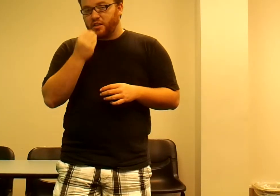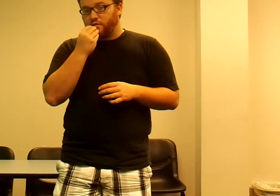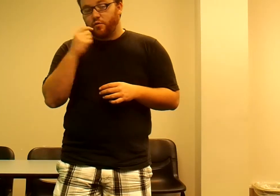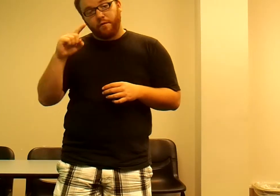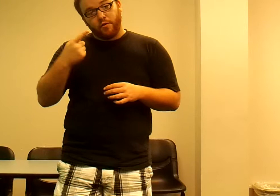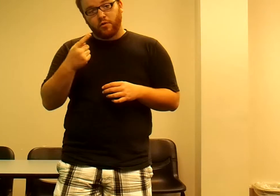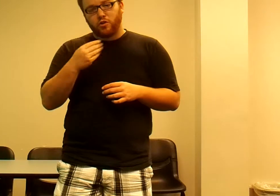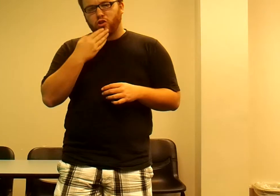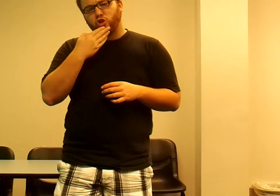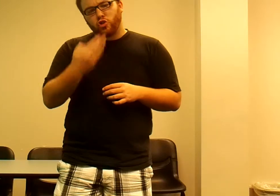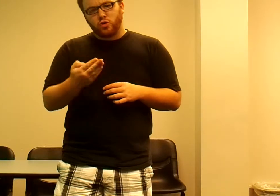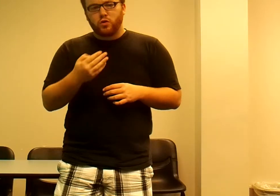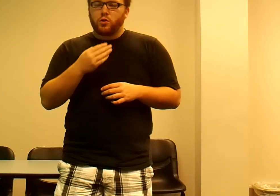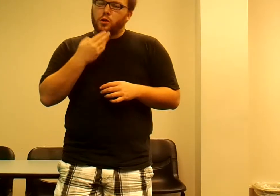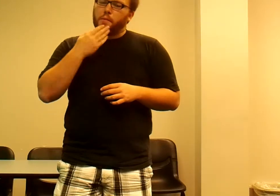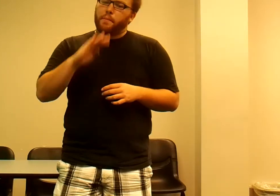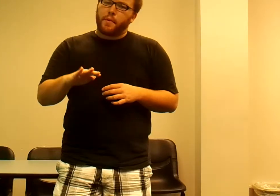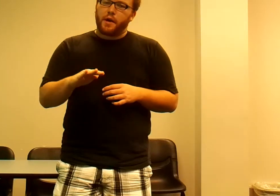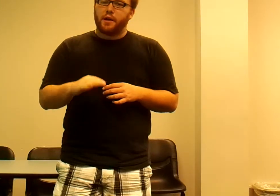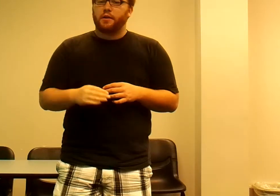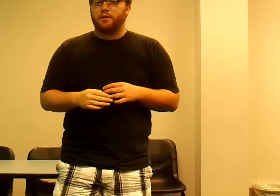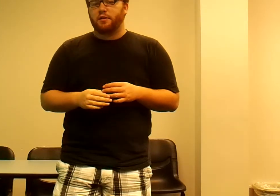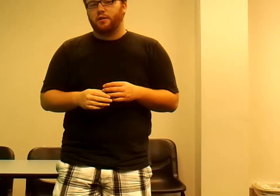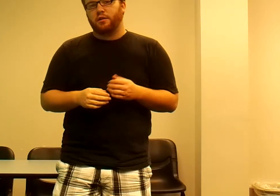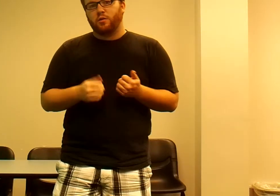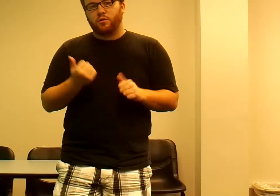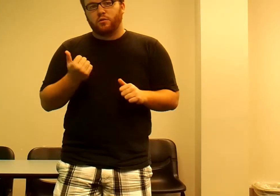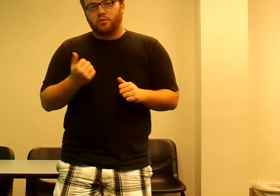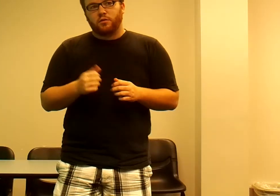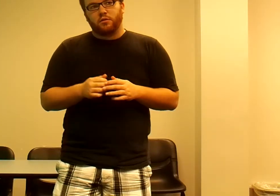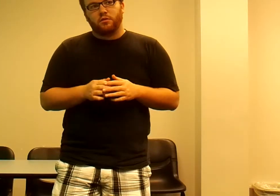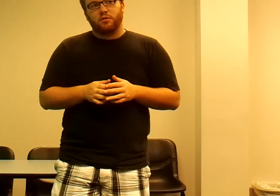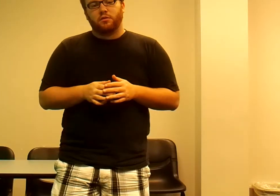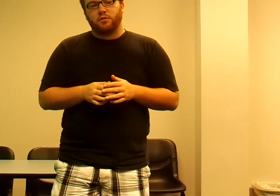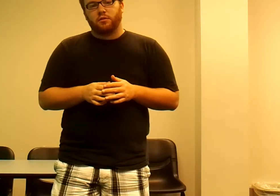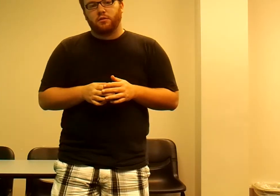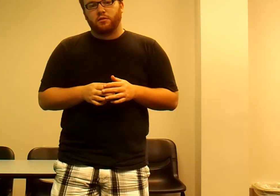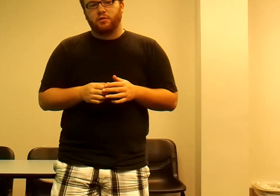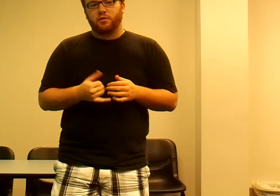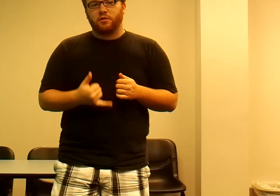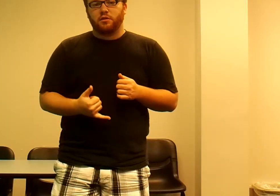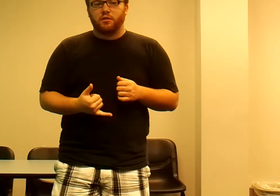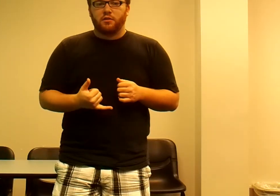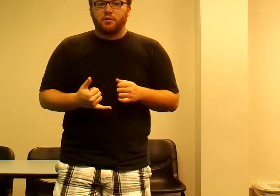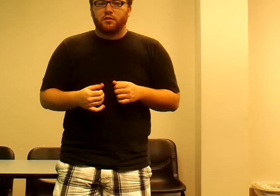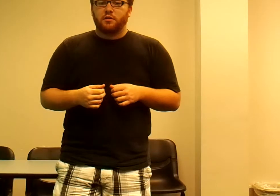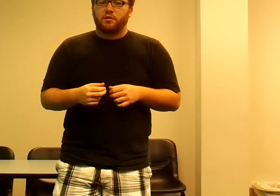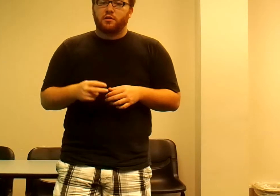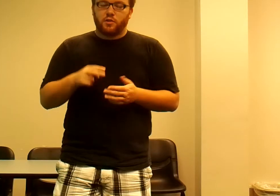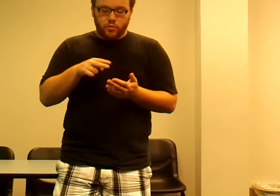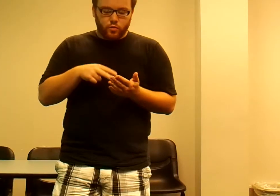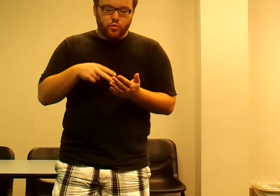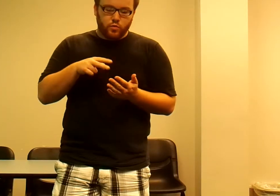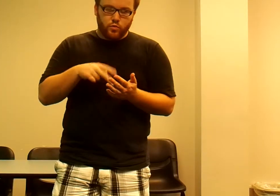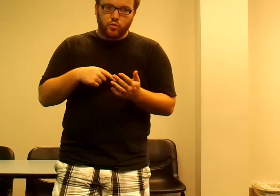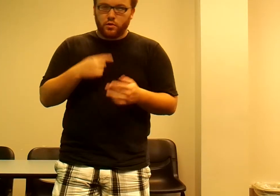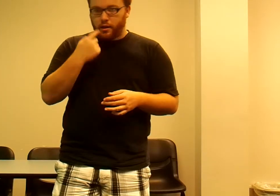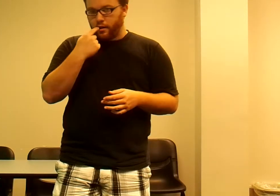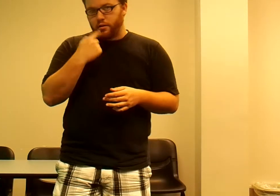is that we want to know more about that, and the things that we've read about the tongue when we were doing research on our bodies. It's